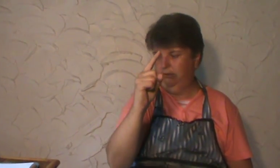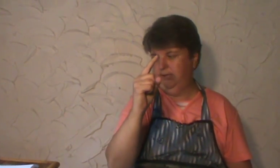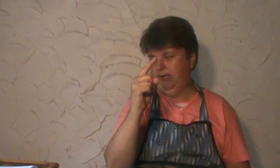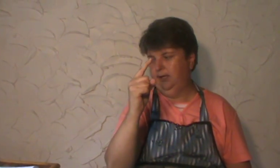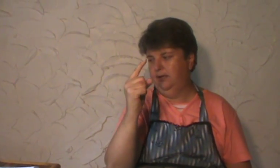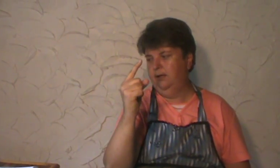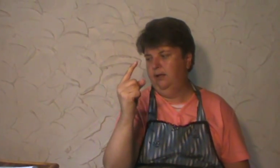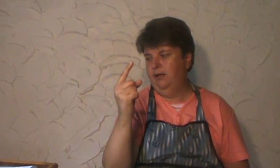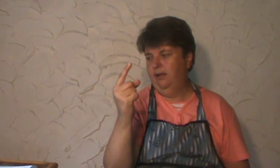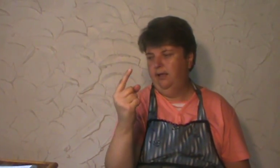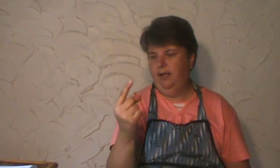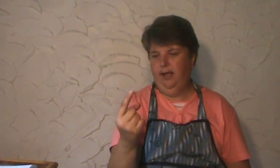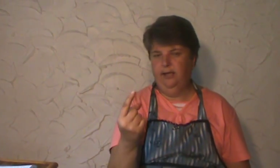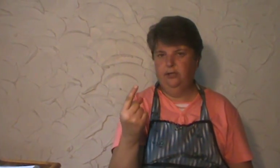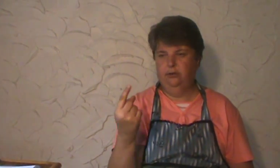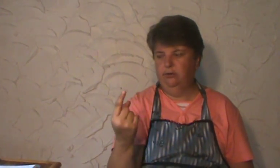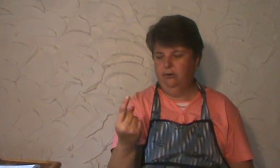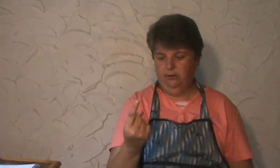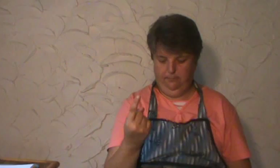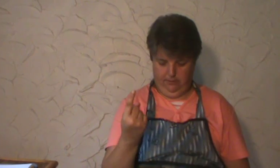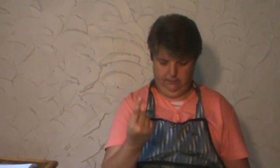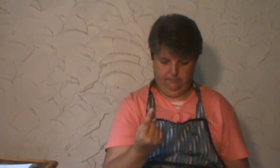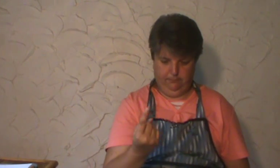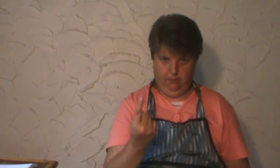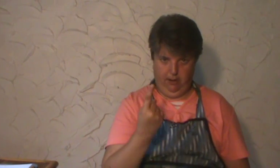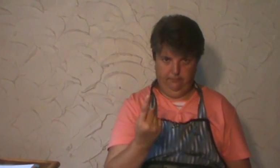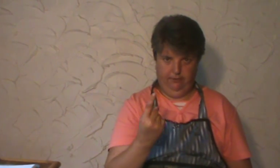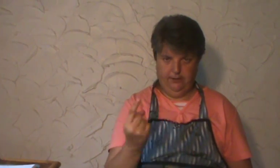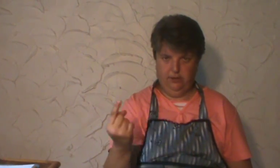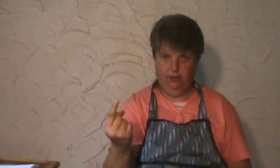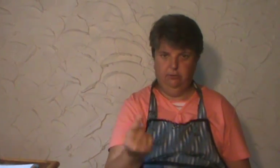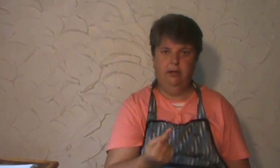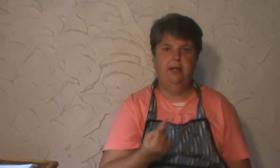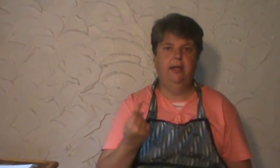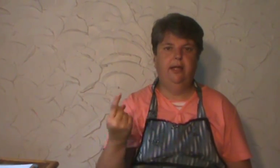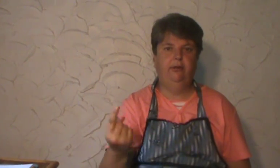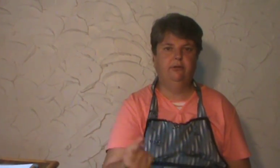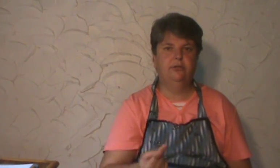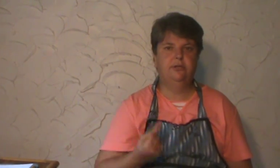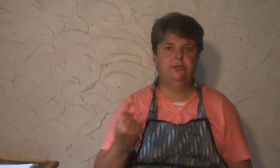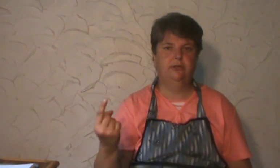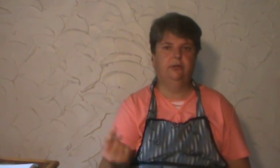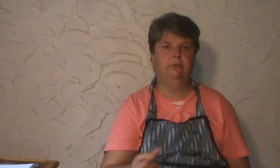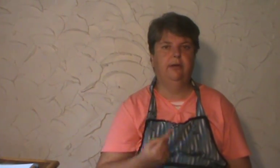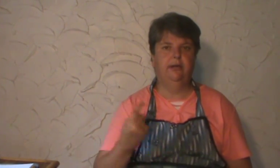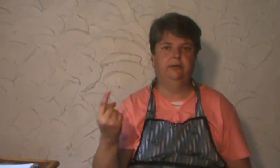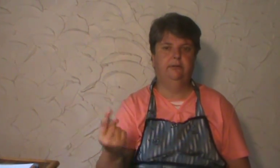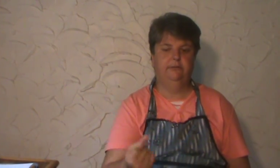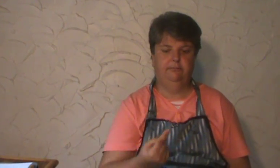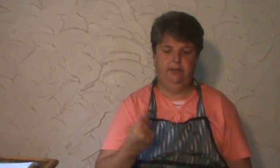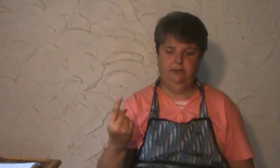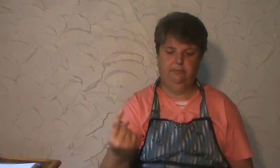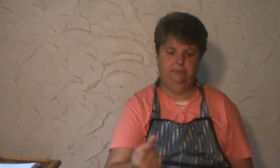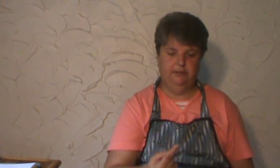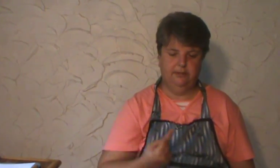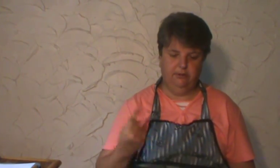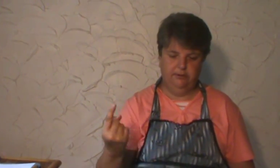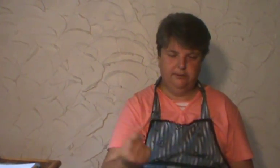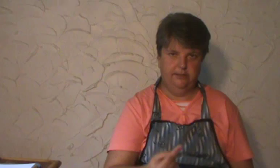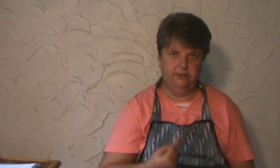D. And you're going to put it palm facing you, and you just circle around. Make this go into this